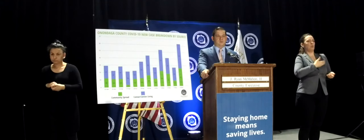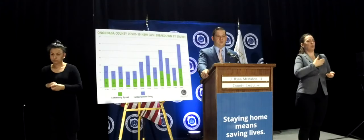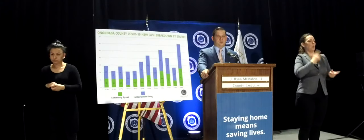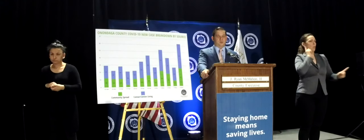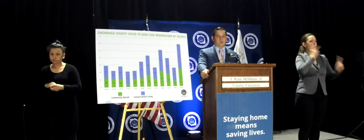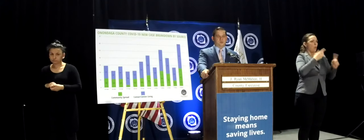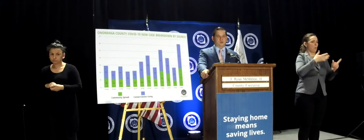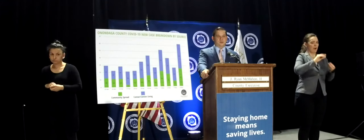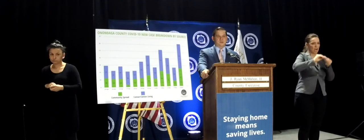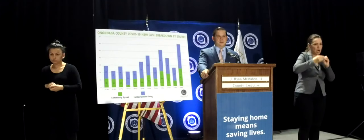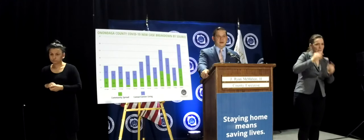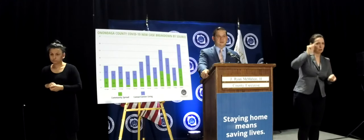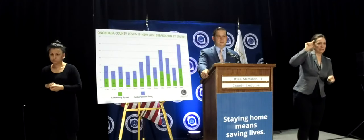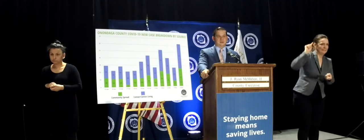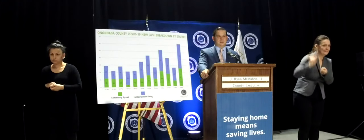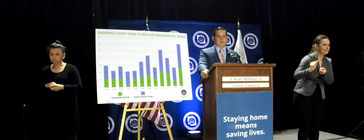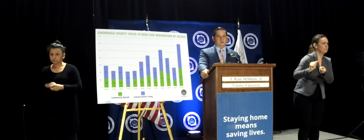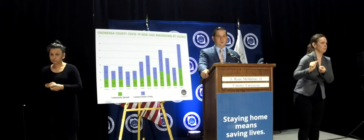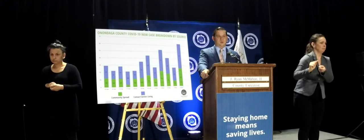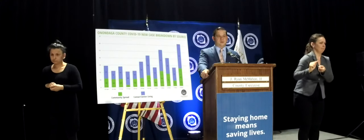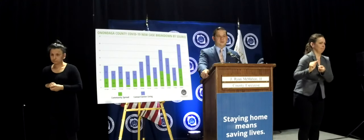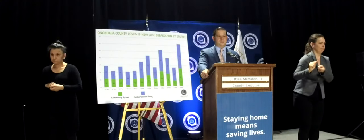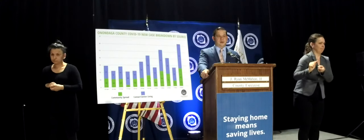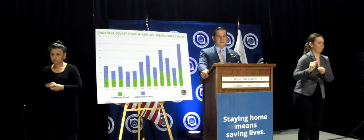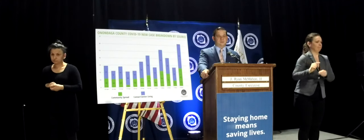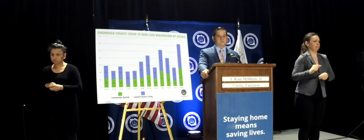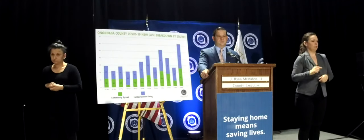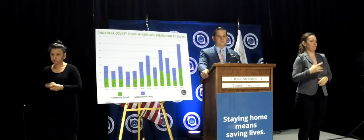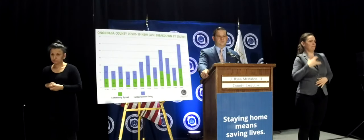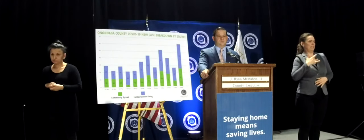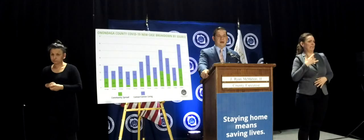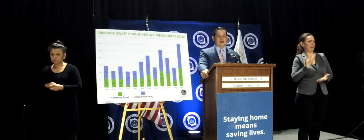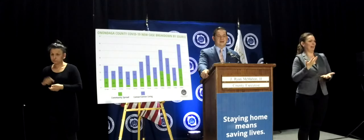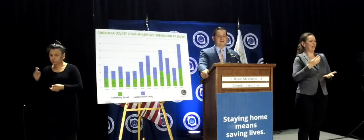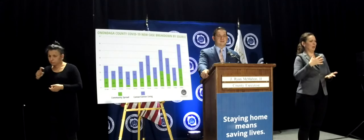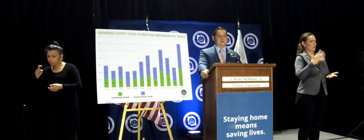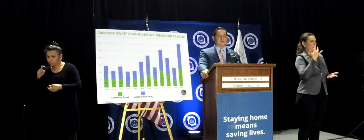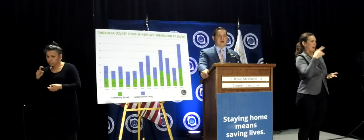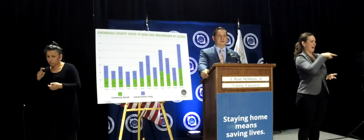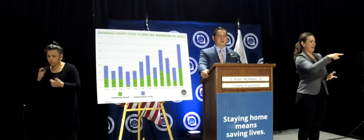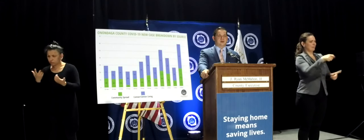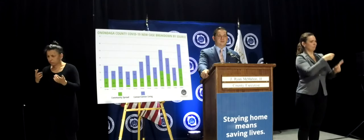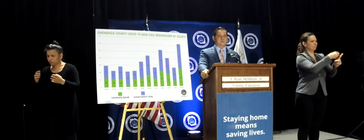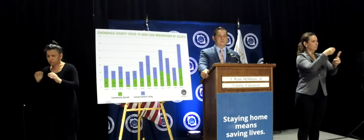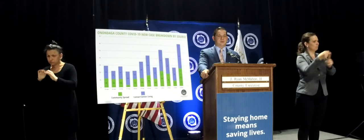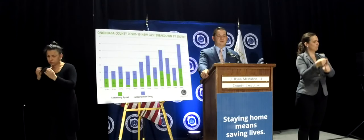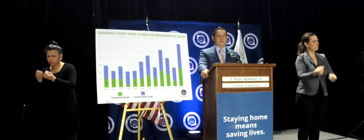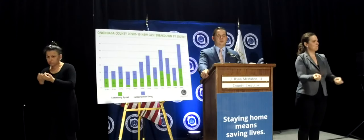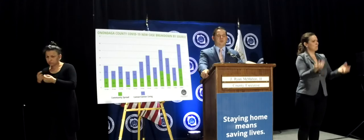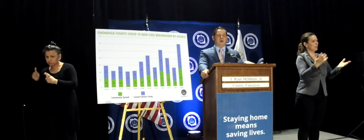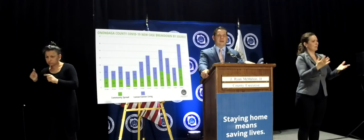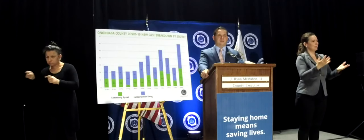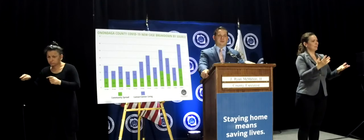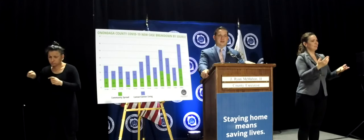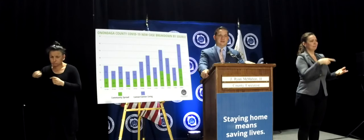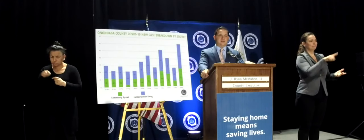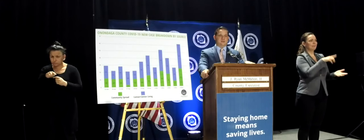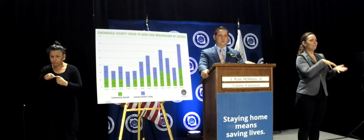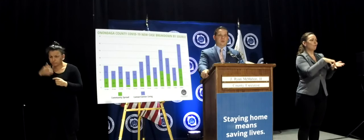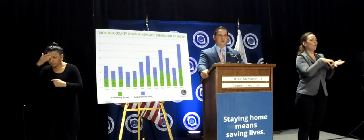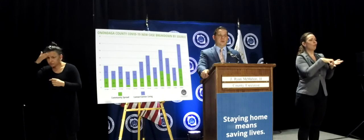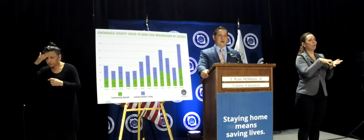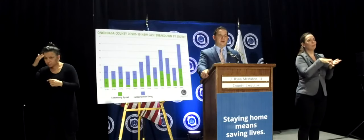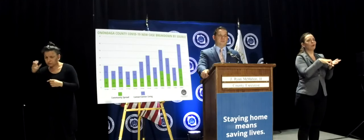in our vulnerable communities that there was pockets that were out there, and so we proactively